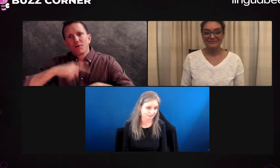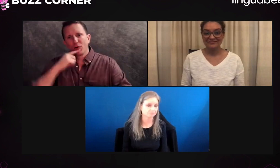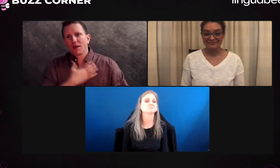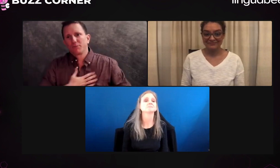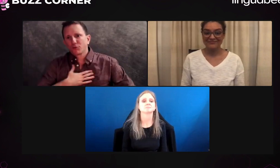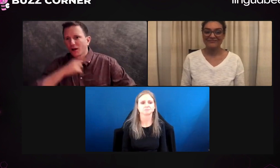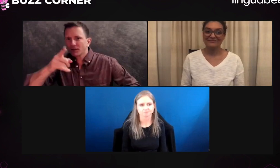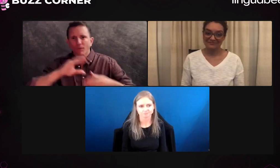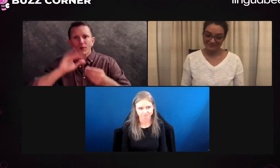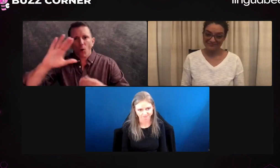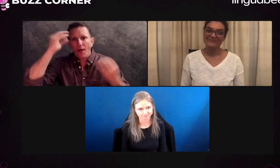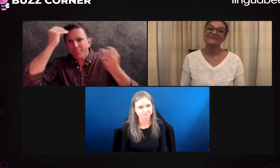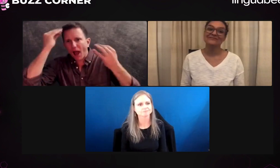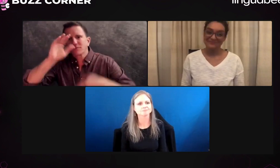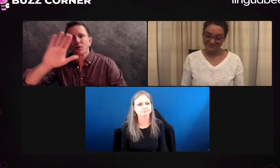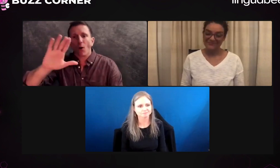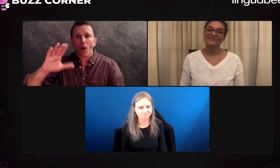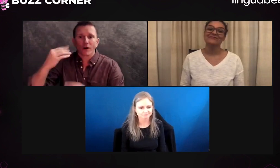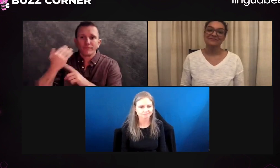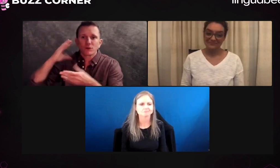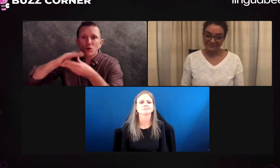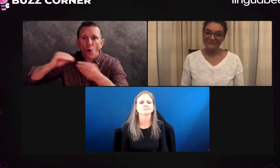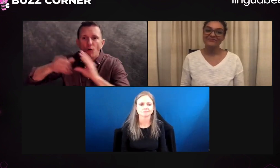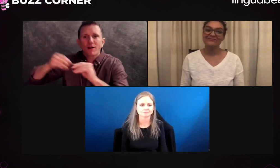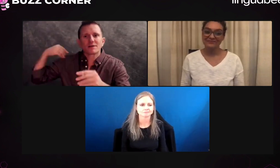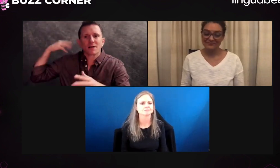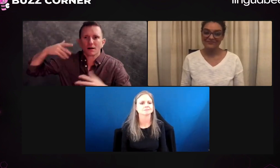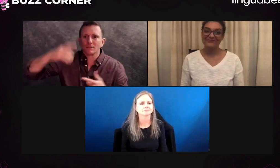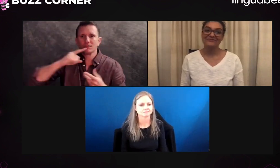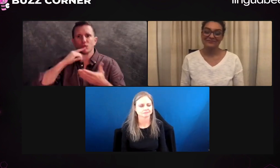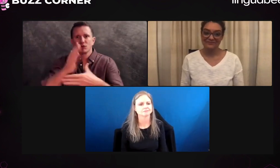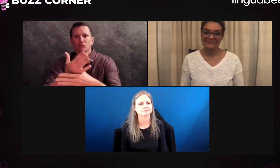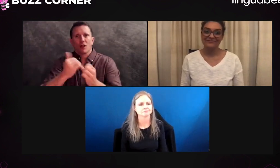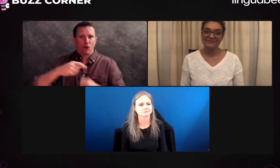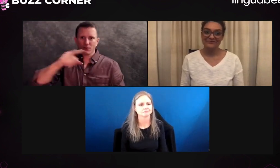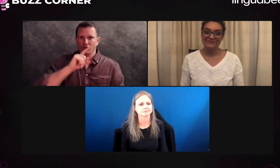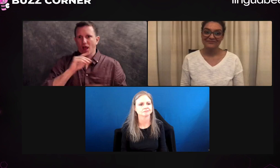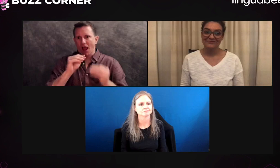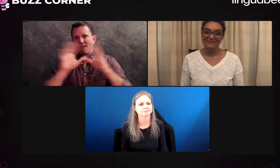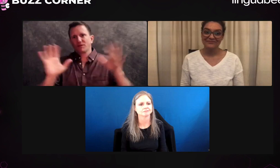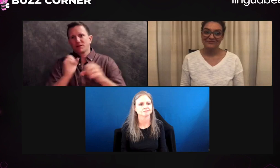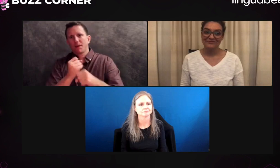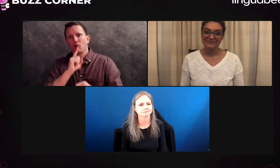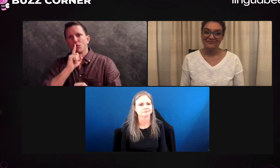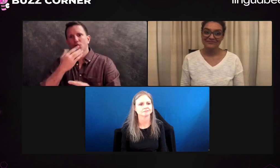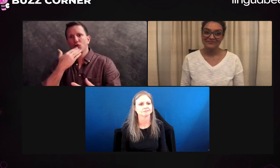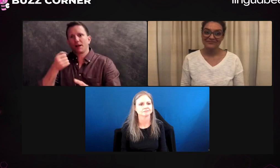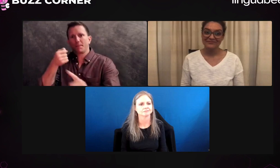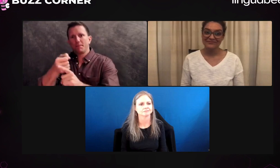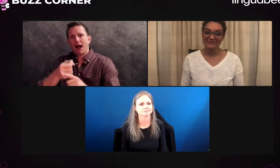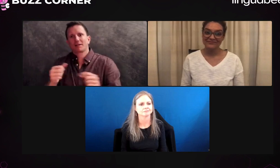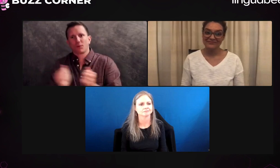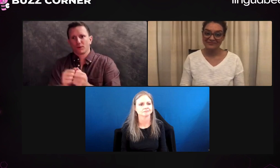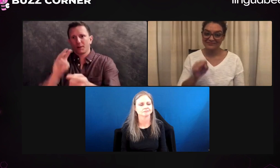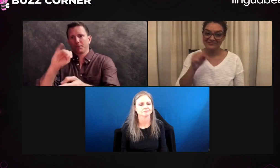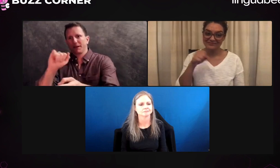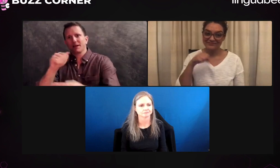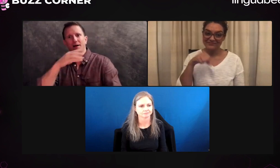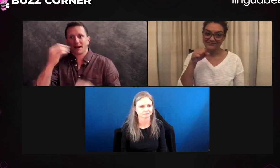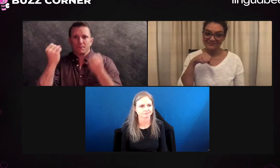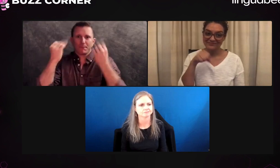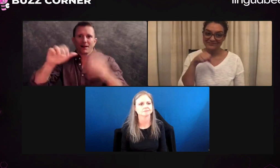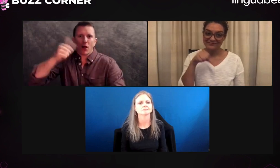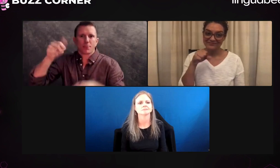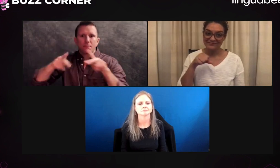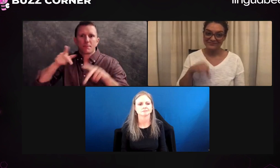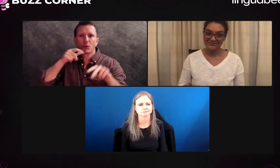thank everybody very much for your time. B, I really appreciate your thoughts, your stories, and your experiences and sharing these. It's very